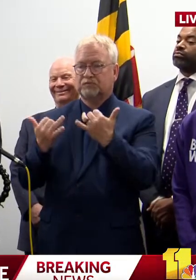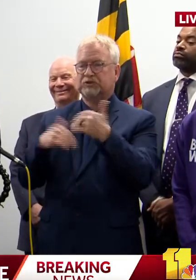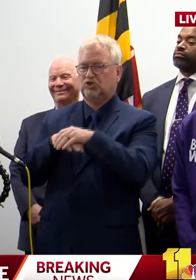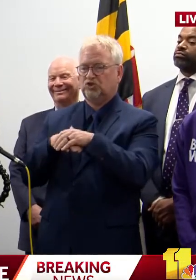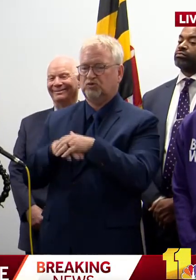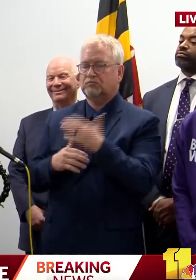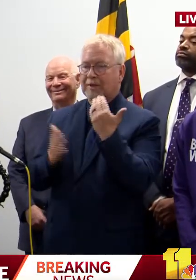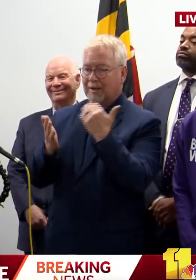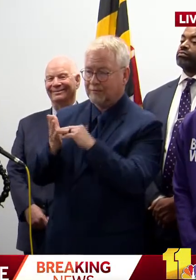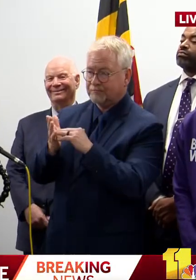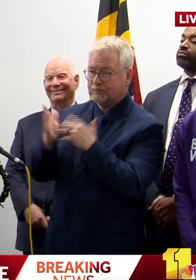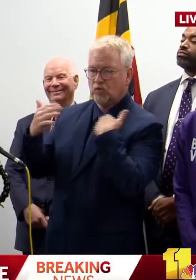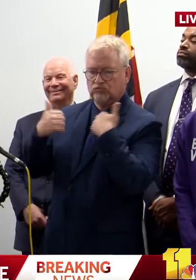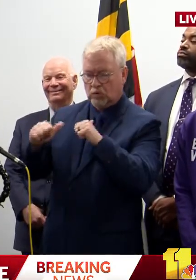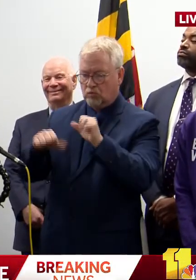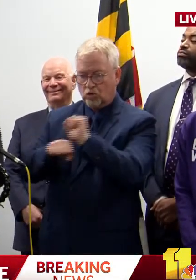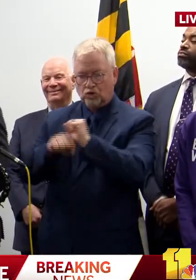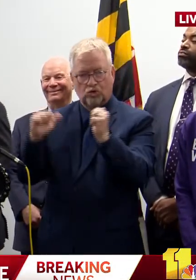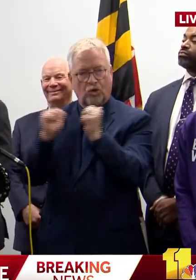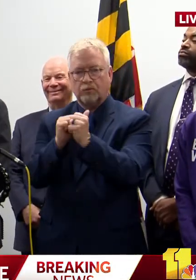the Department of Labor, whether it's